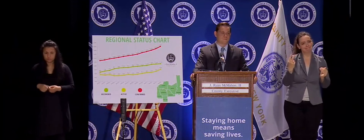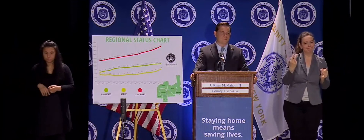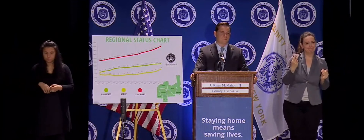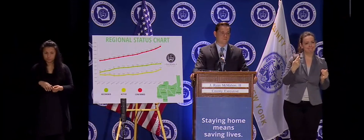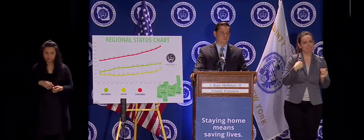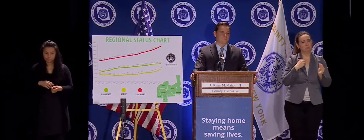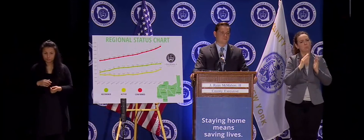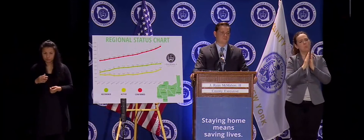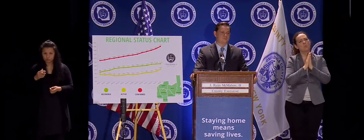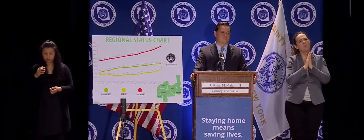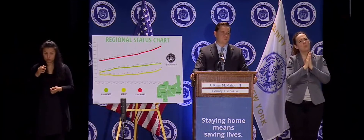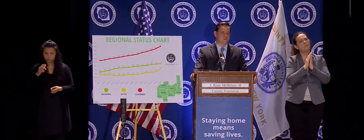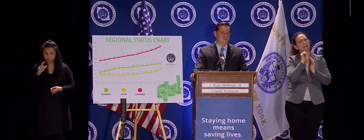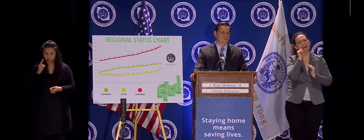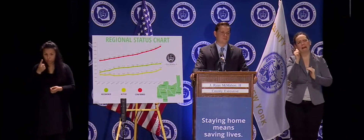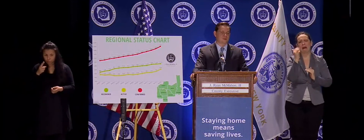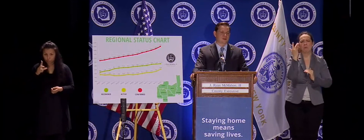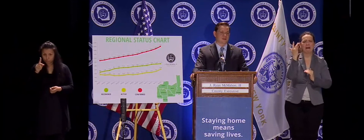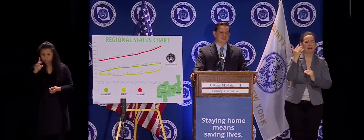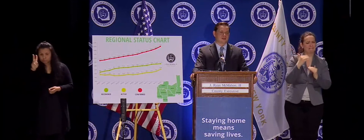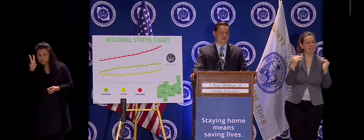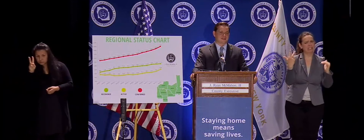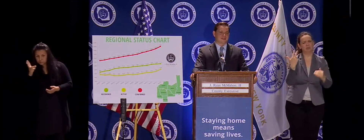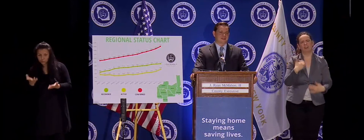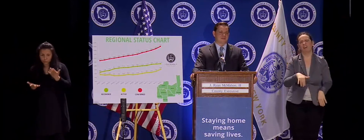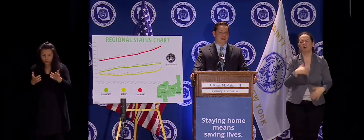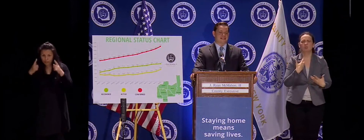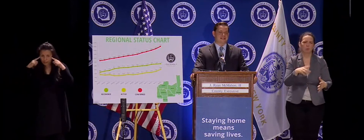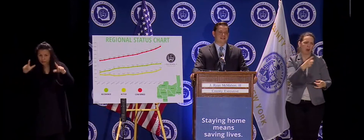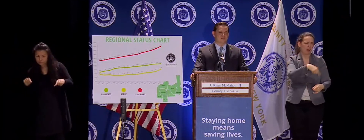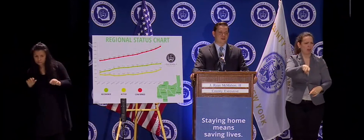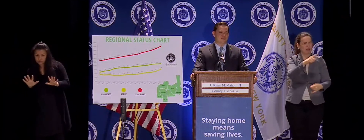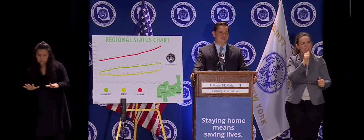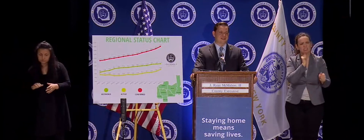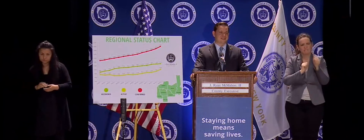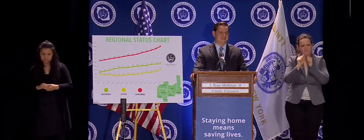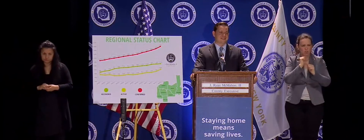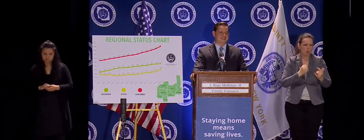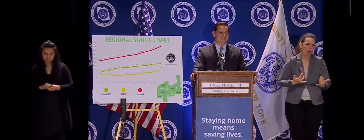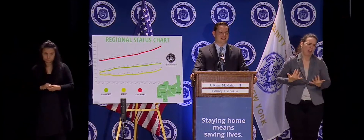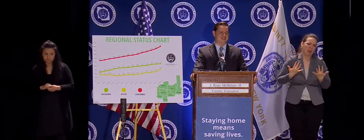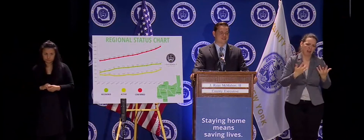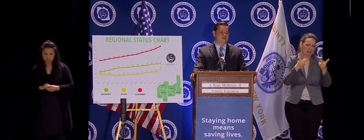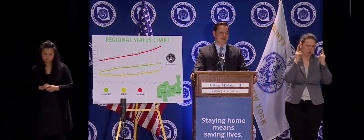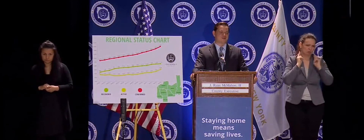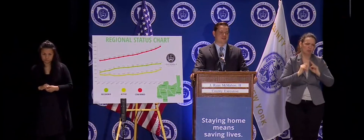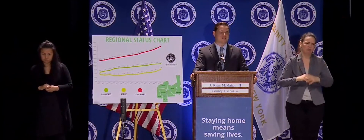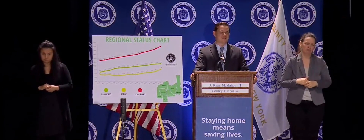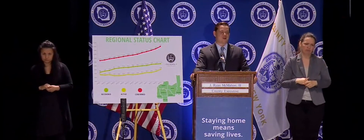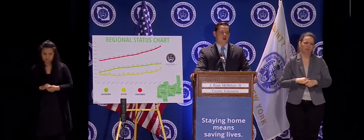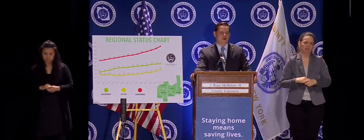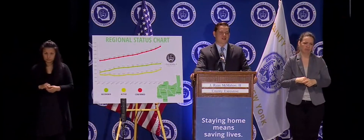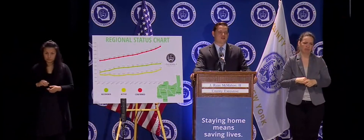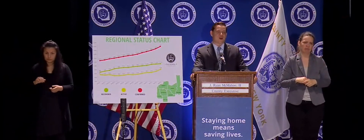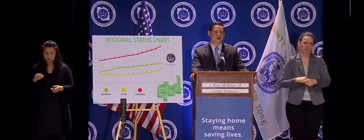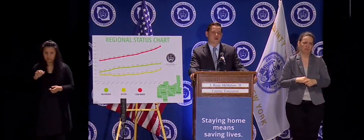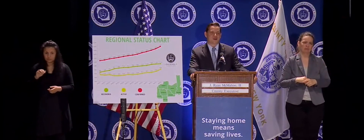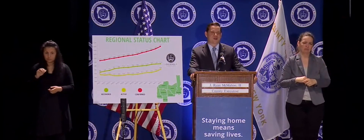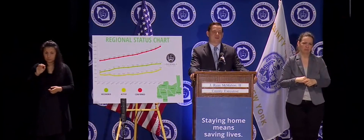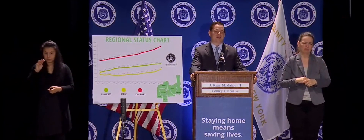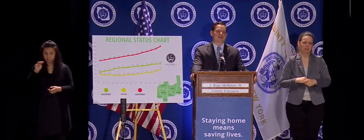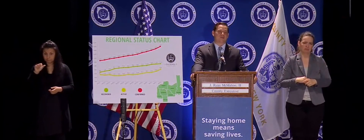May 16th look than May 15th? May 16th or May 15th? Yeah, okay yeah. with a As far as Saturday, so business, go to the okay. next